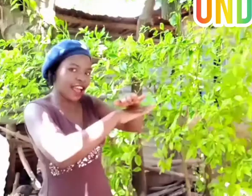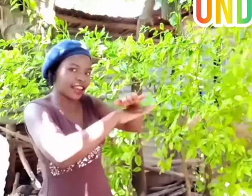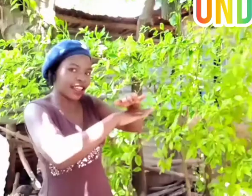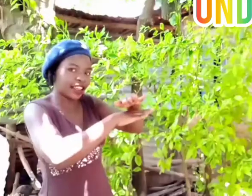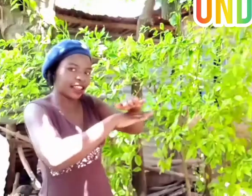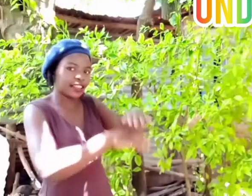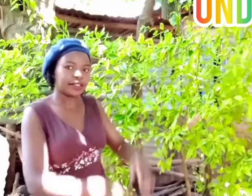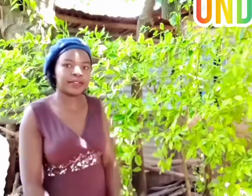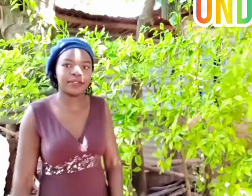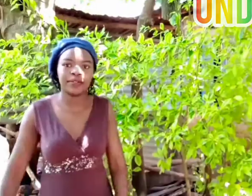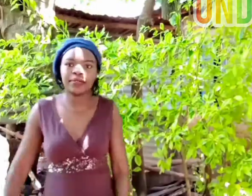Under.